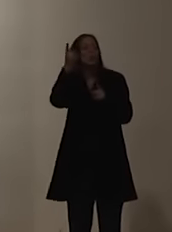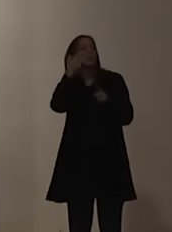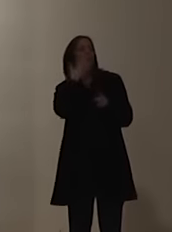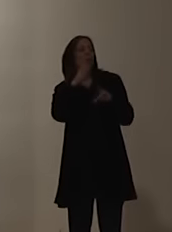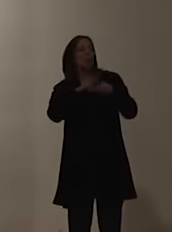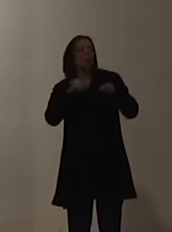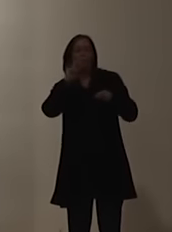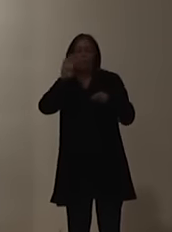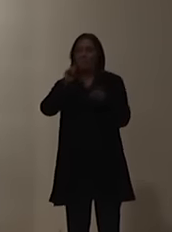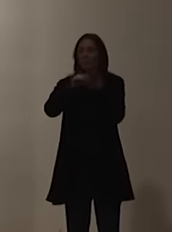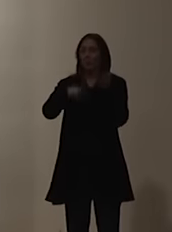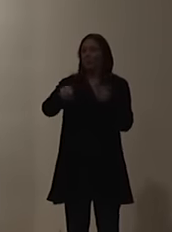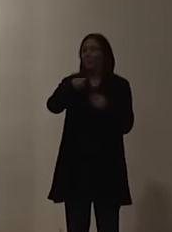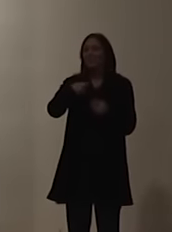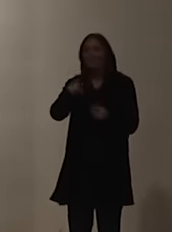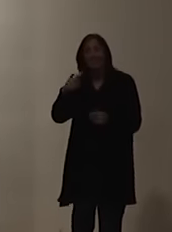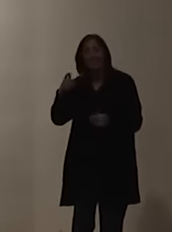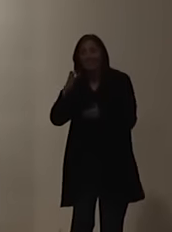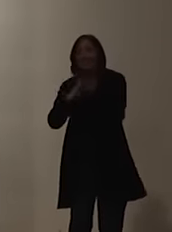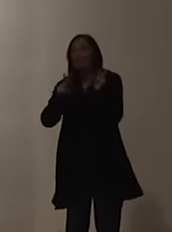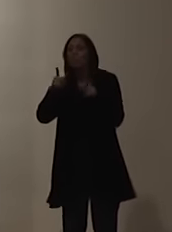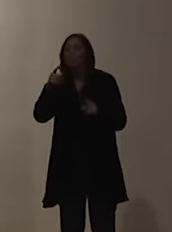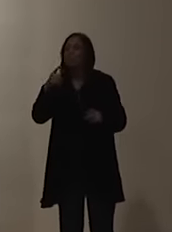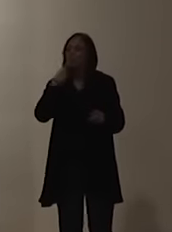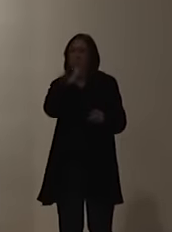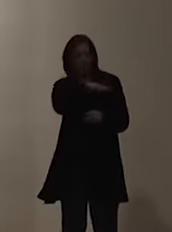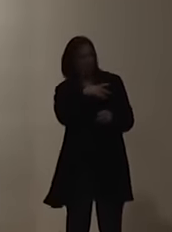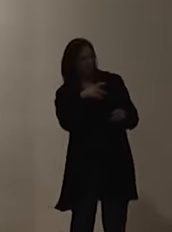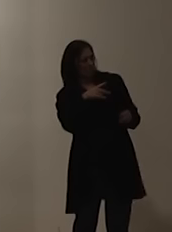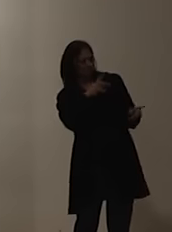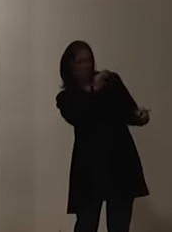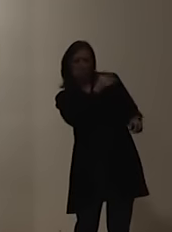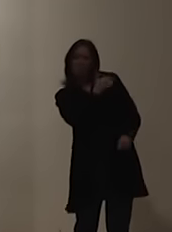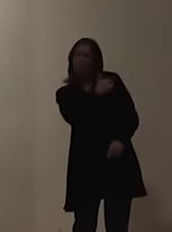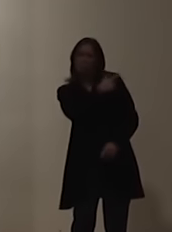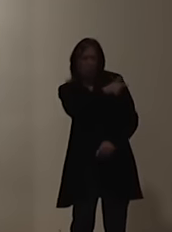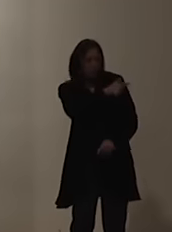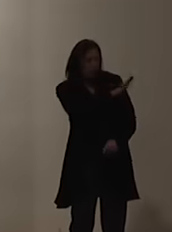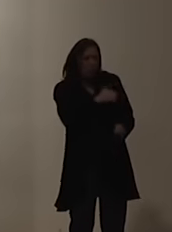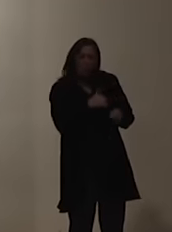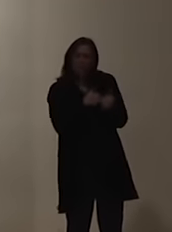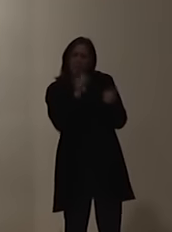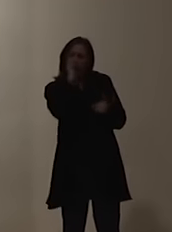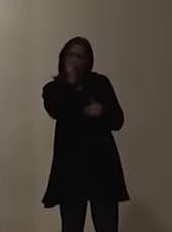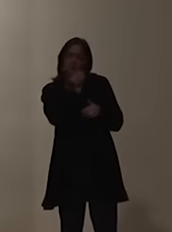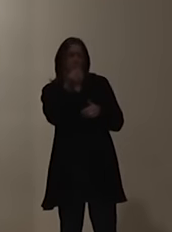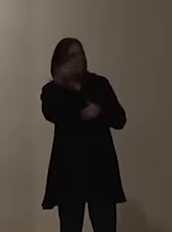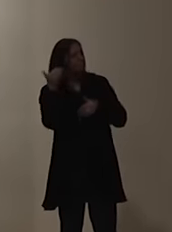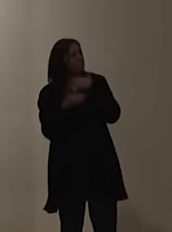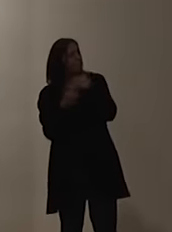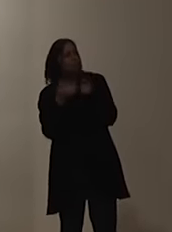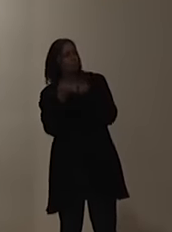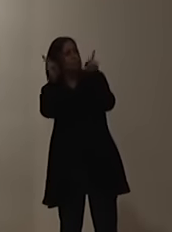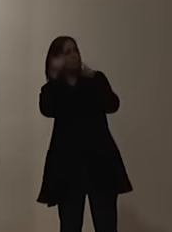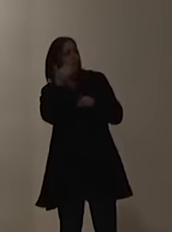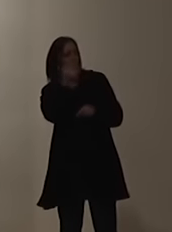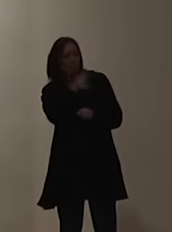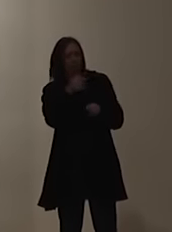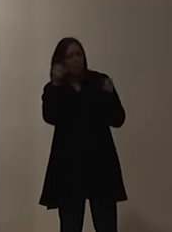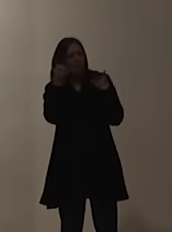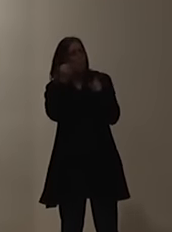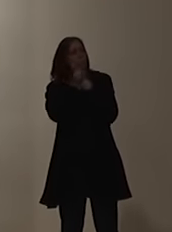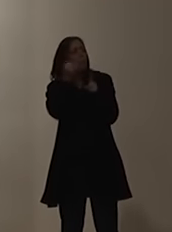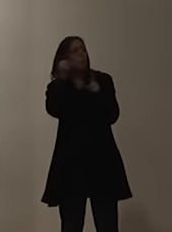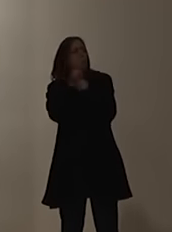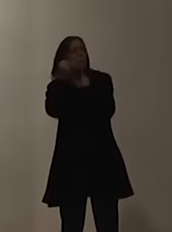just your life seems to be really working out well. You know, you guys have a lot of success. You know, does anything ever go wrong for you? I'm thinking,